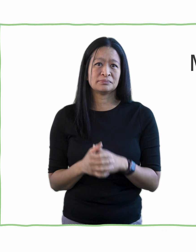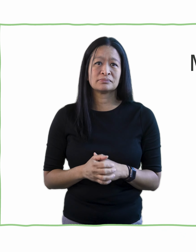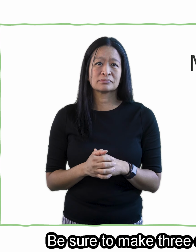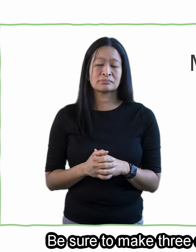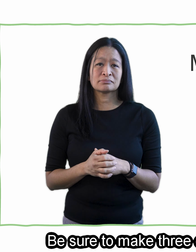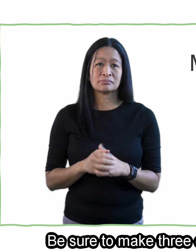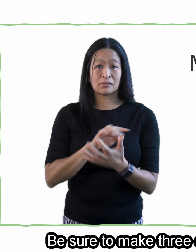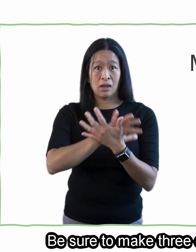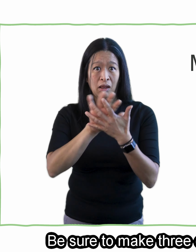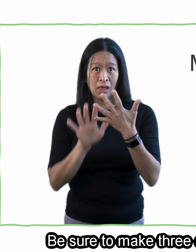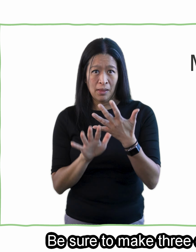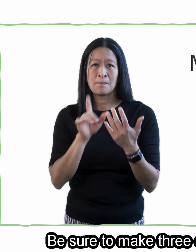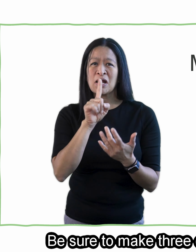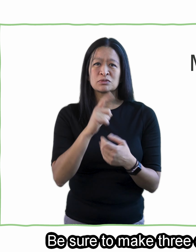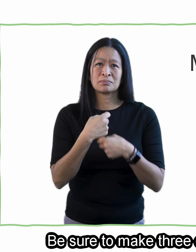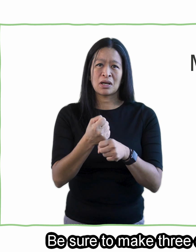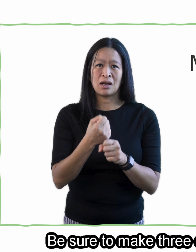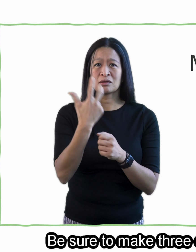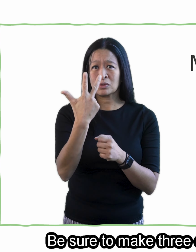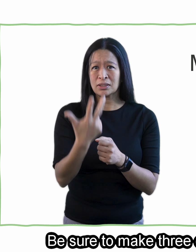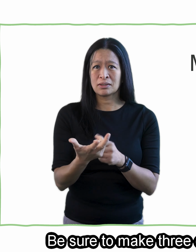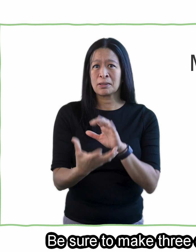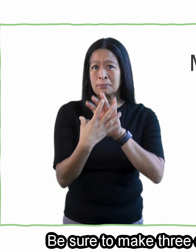Be sure to make 3 copies of each form.